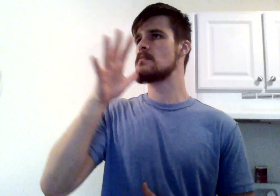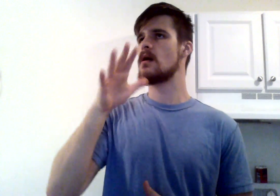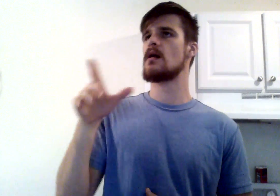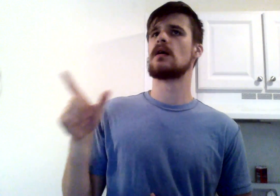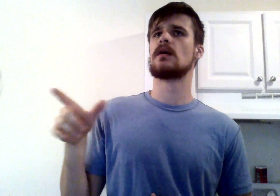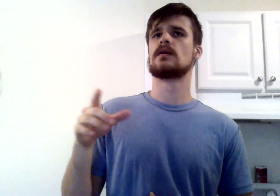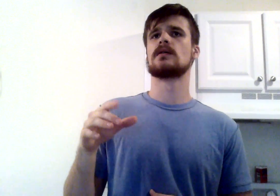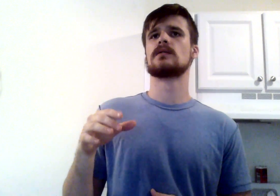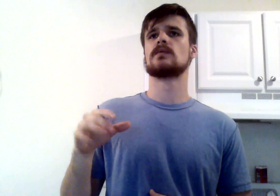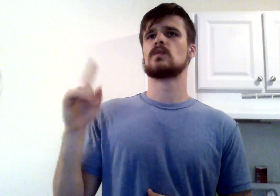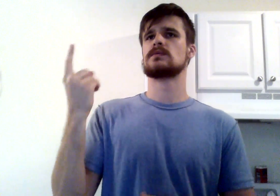dreadful?